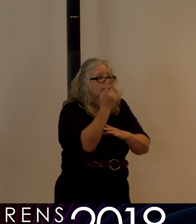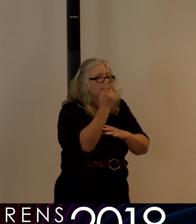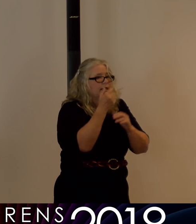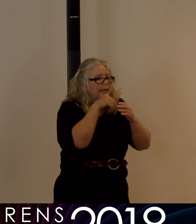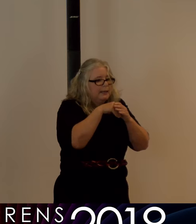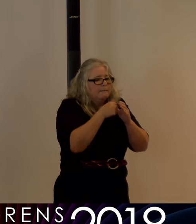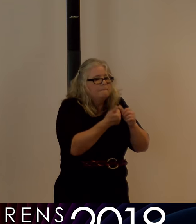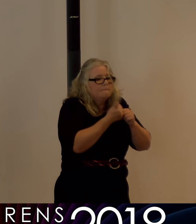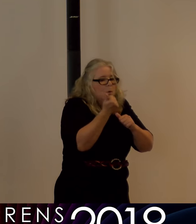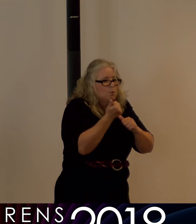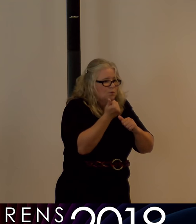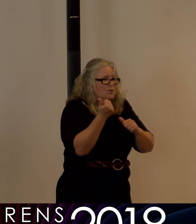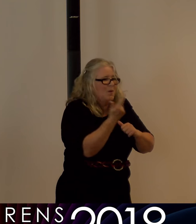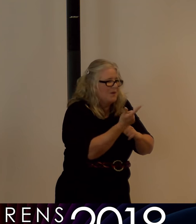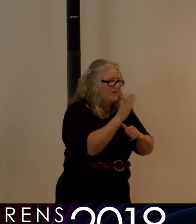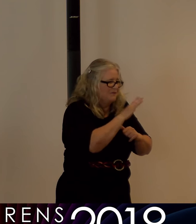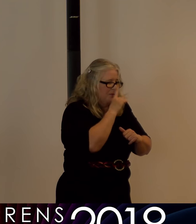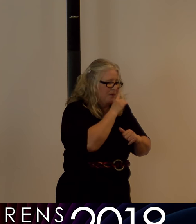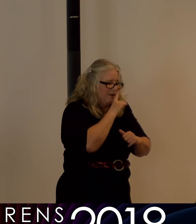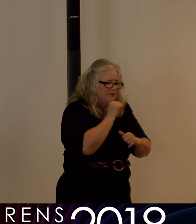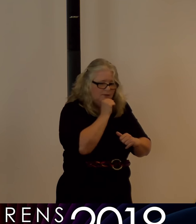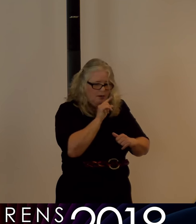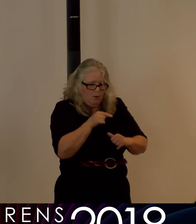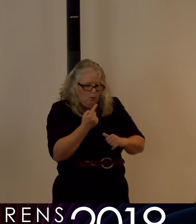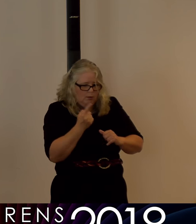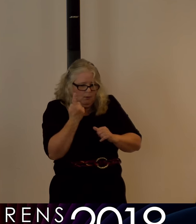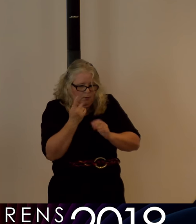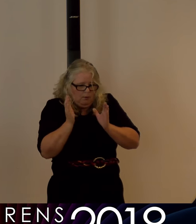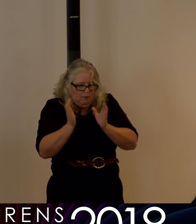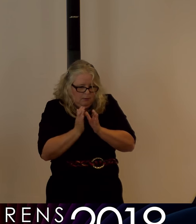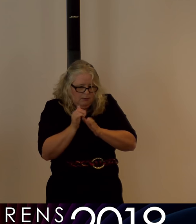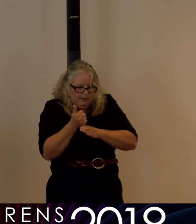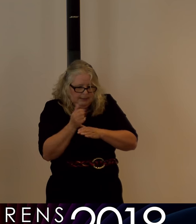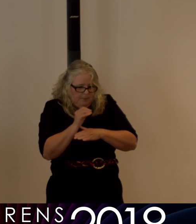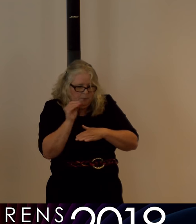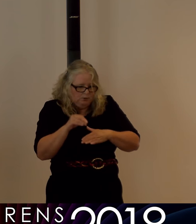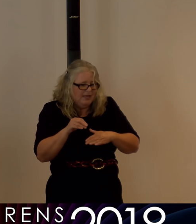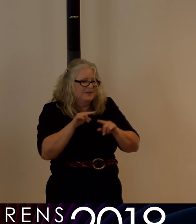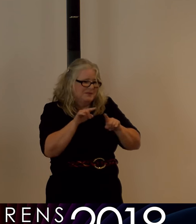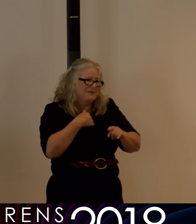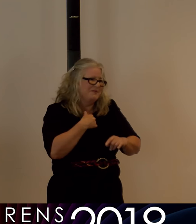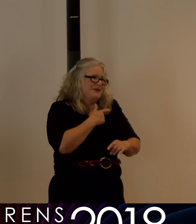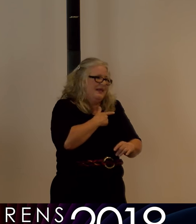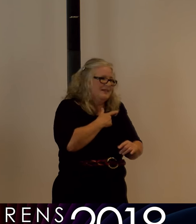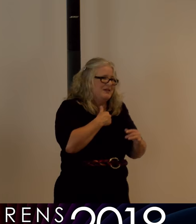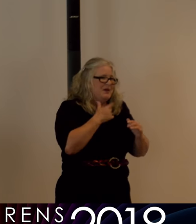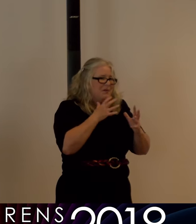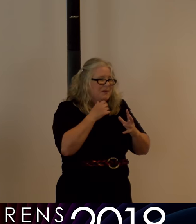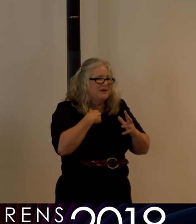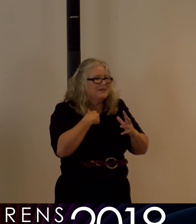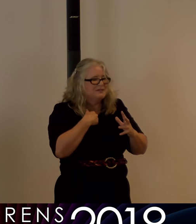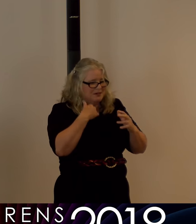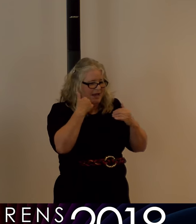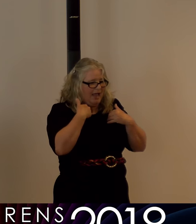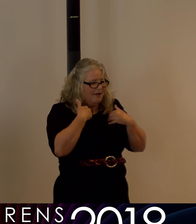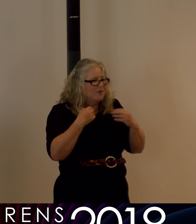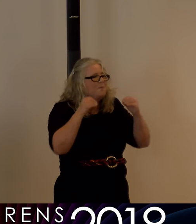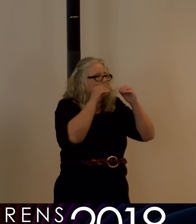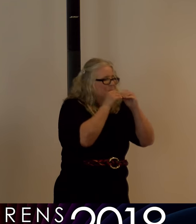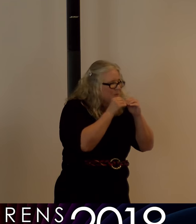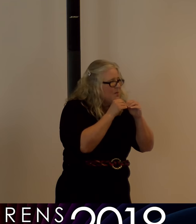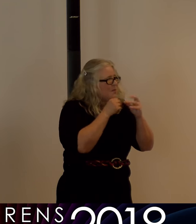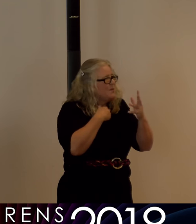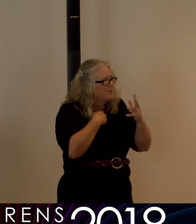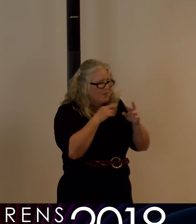So I'm kind of lazy. I wanted to just do what was going to yield results. And so we focused on the ear, and I'm really glad we did because we've learned